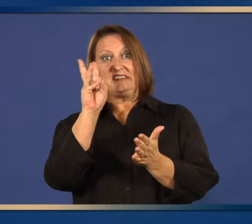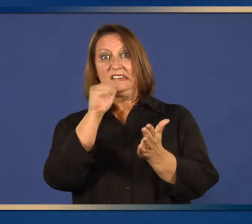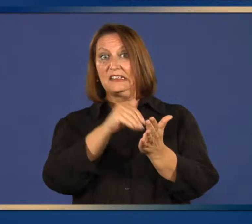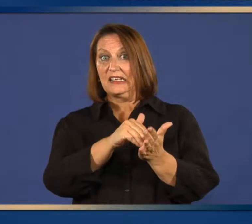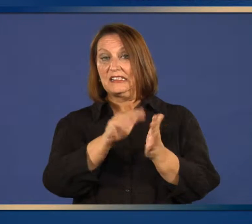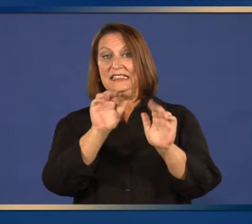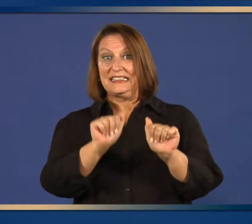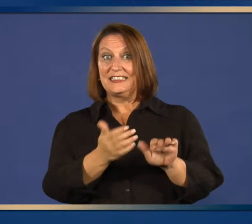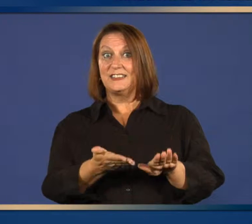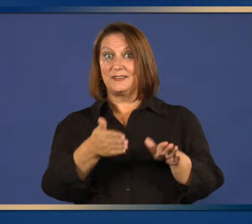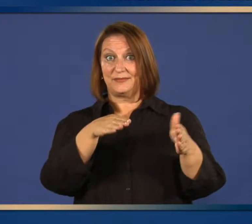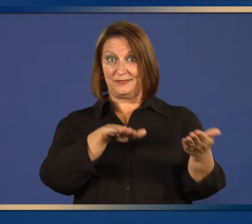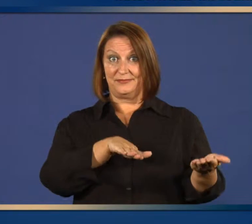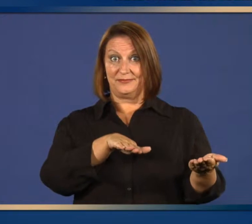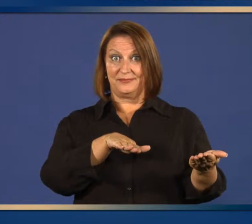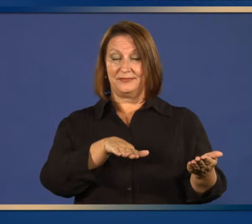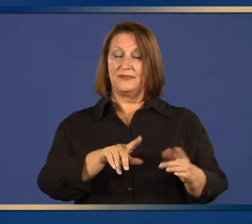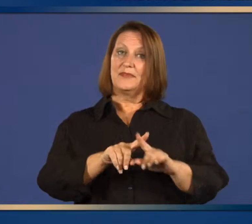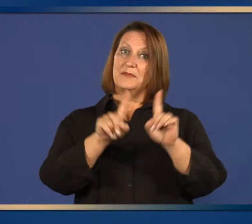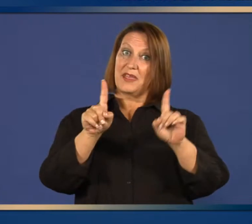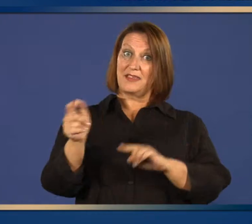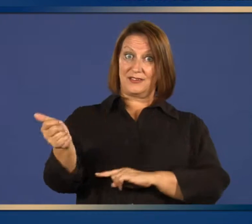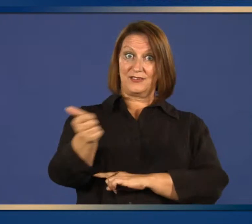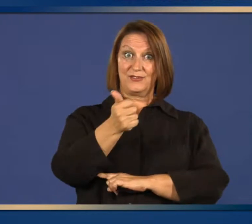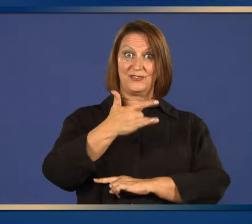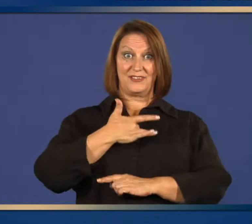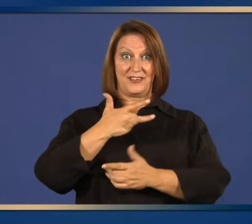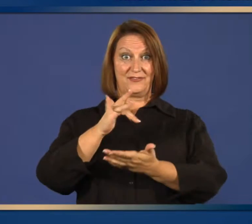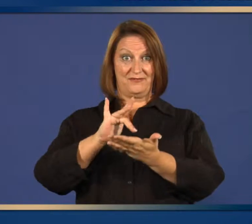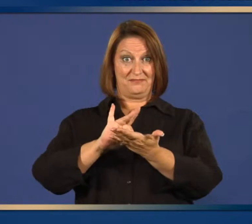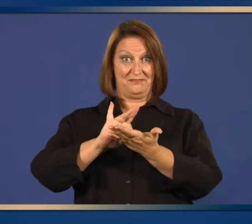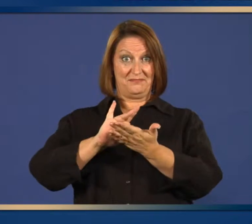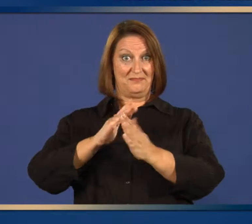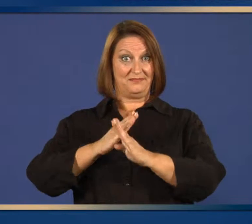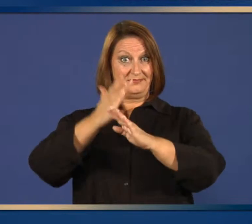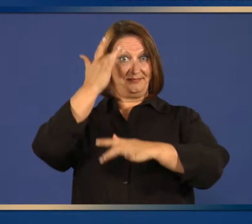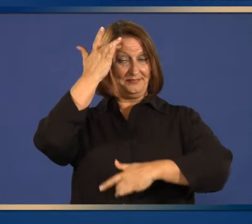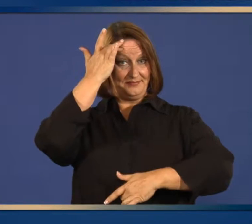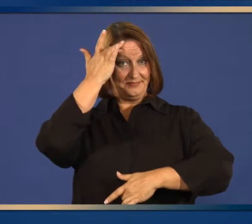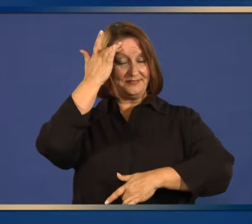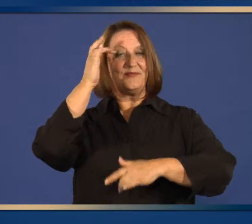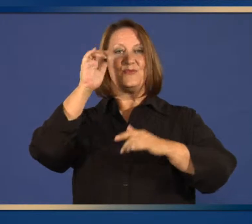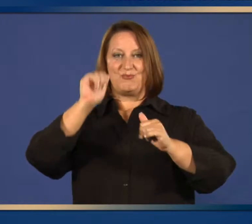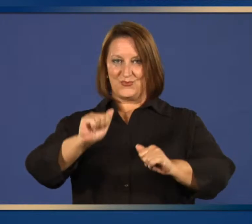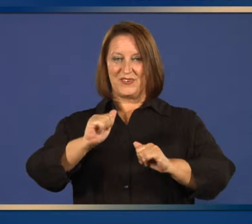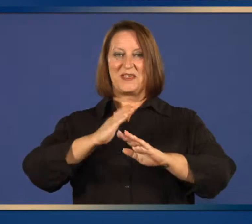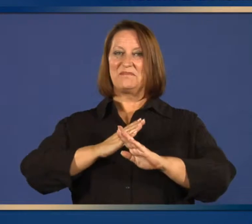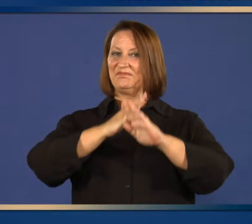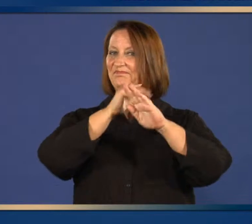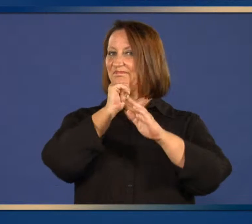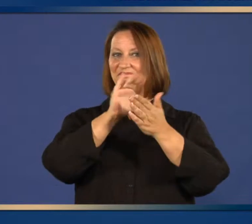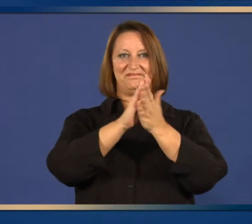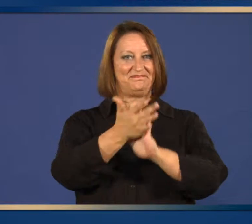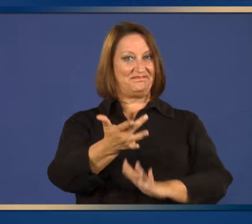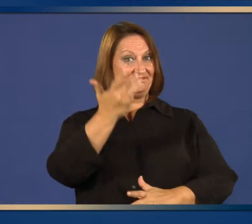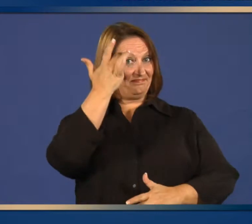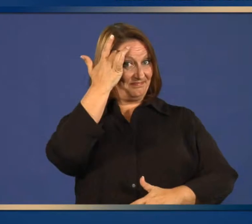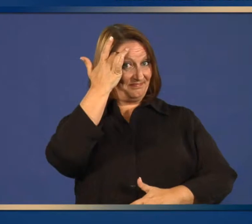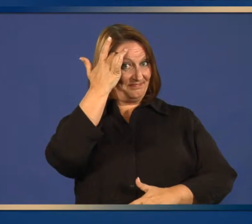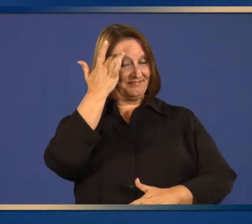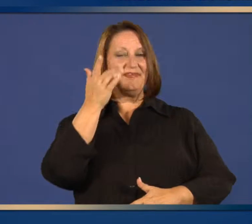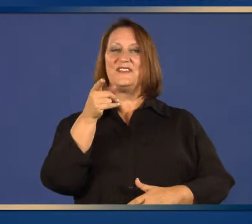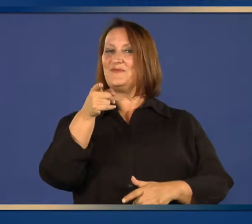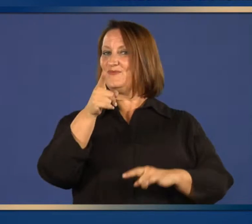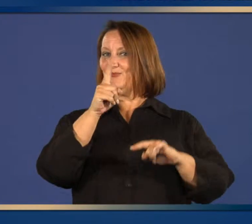By getting vaccinated, you can protect yourself from influenza and may also avoid spreading influenza